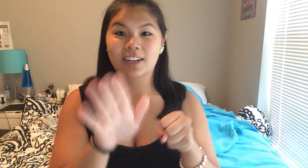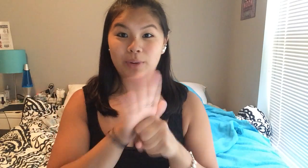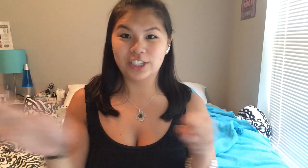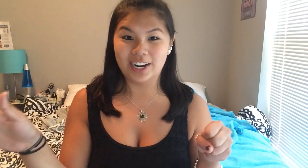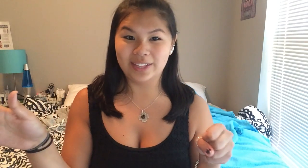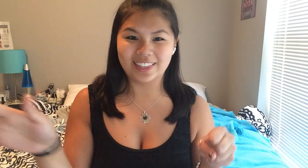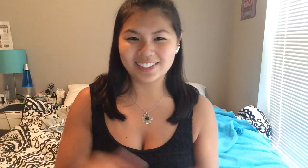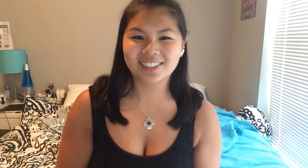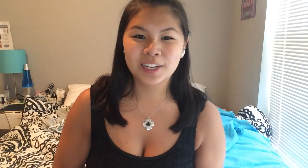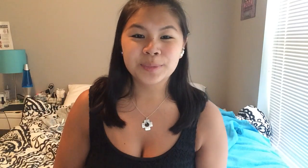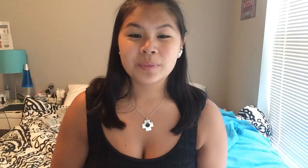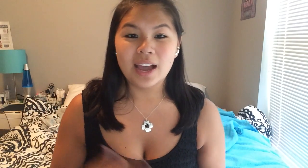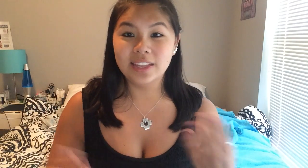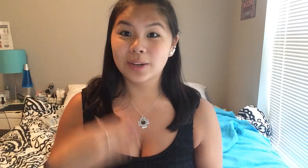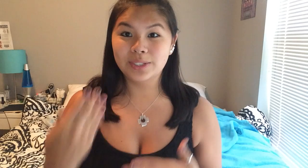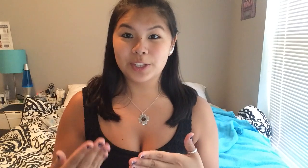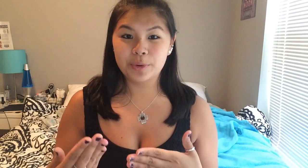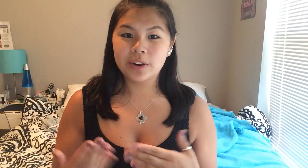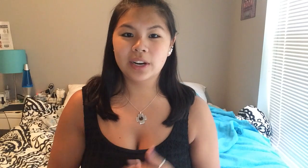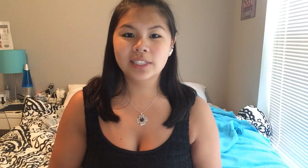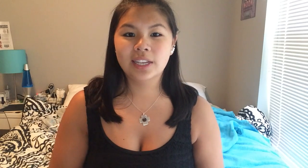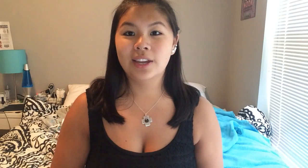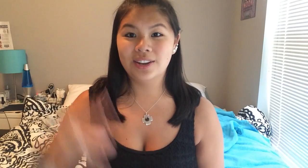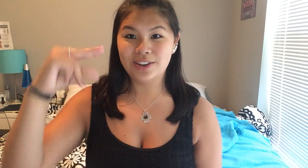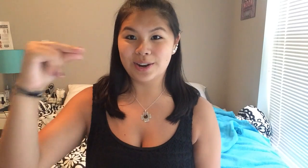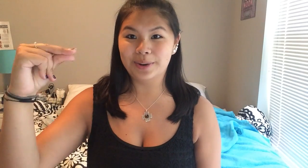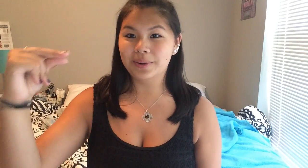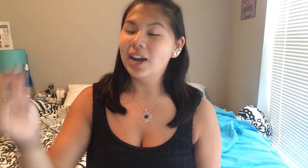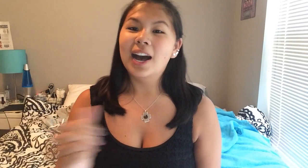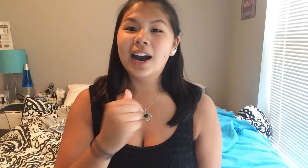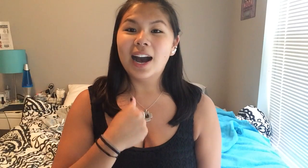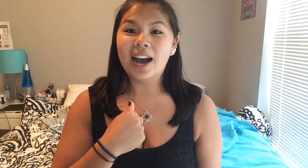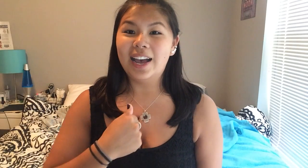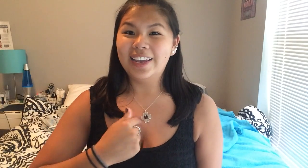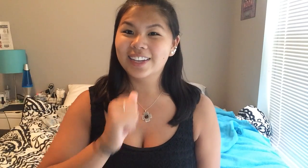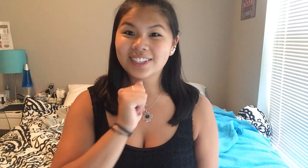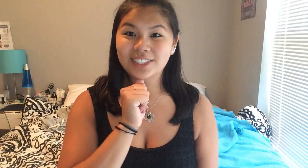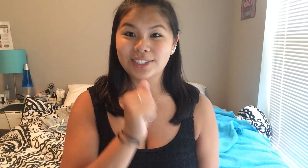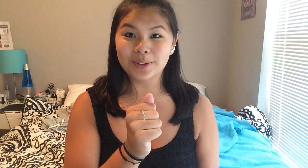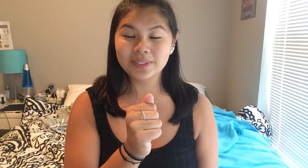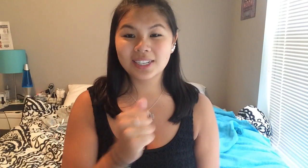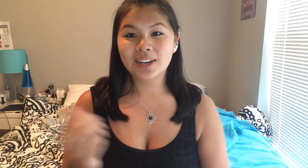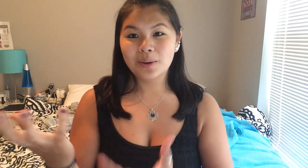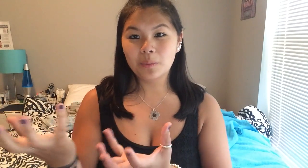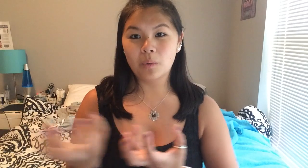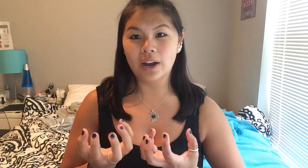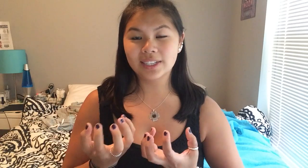brushing it out like this. And then it goes into the pre-chorus. No, I don't want